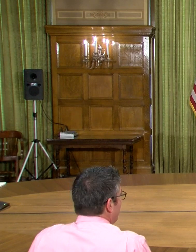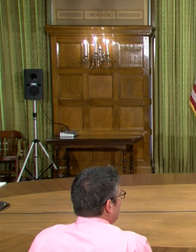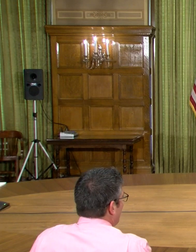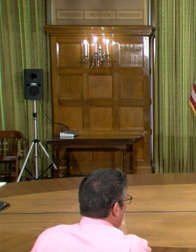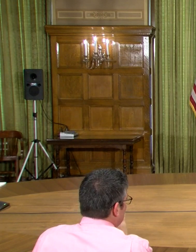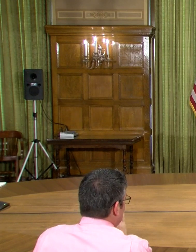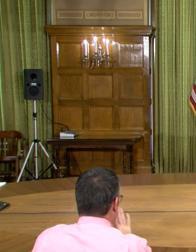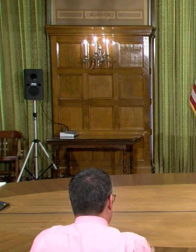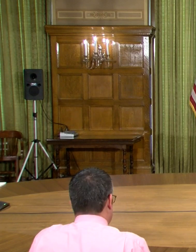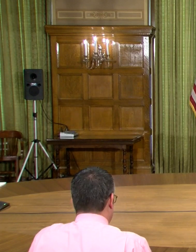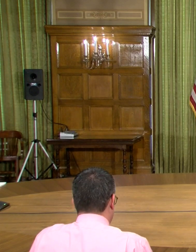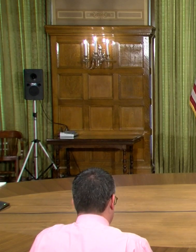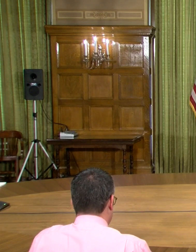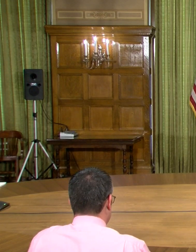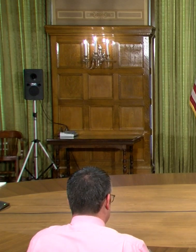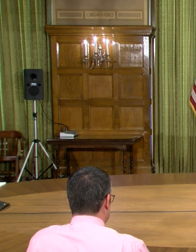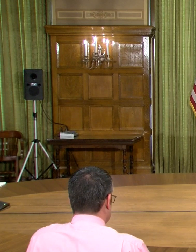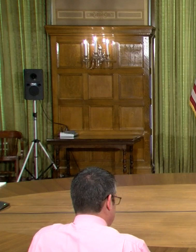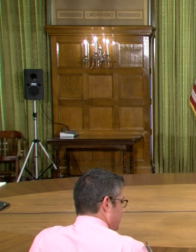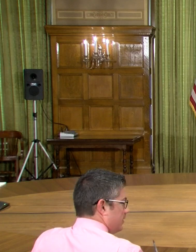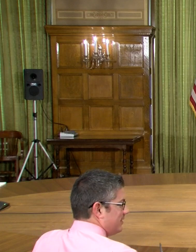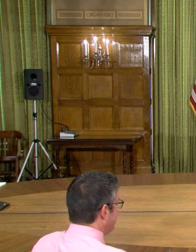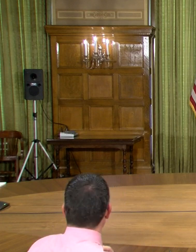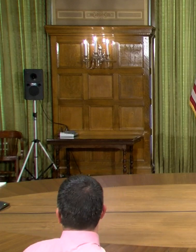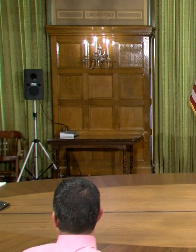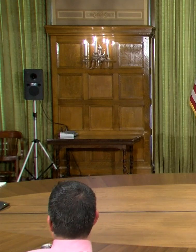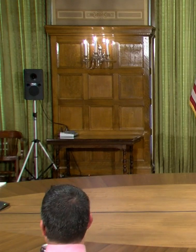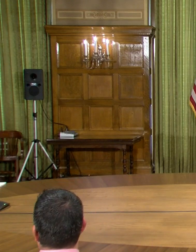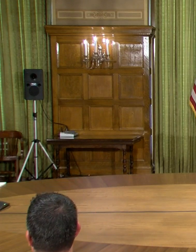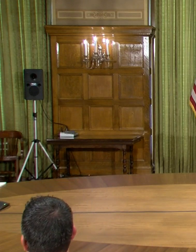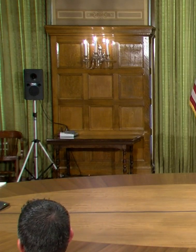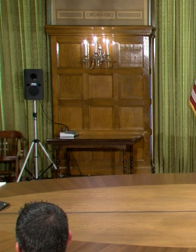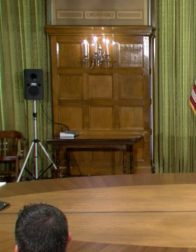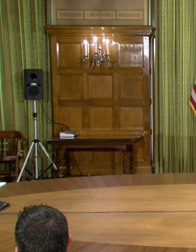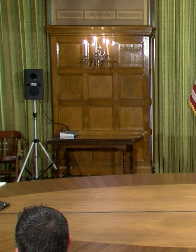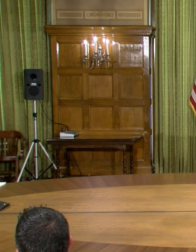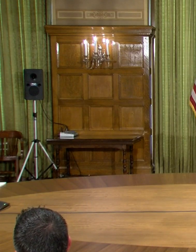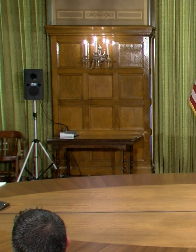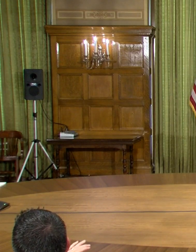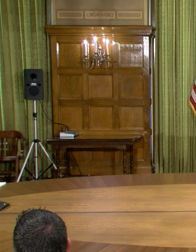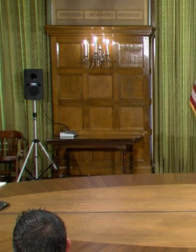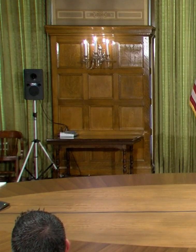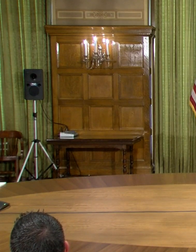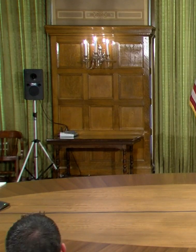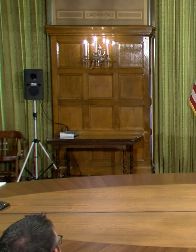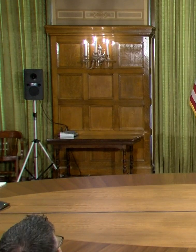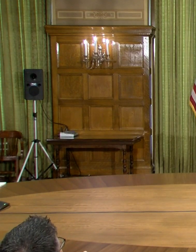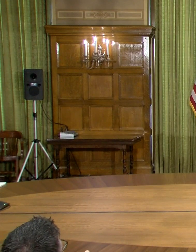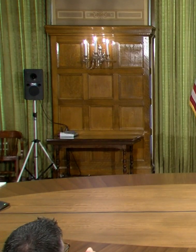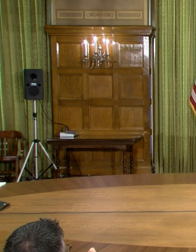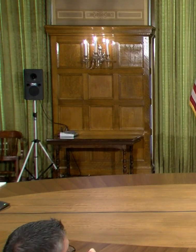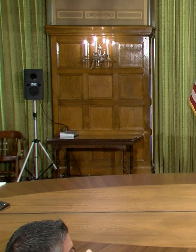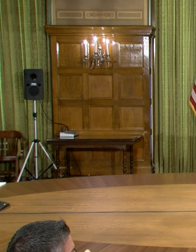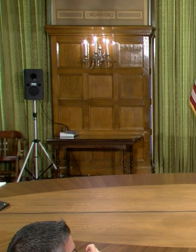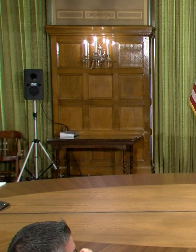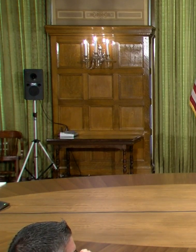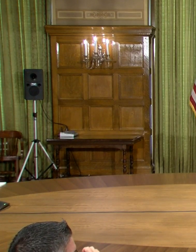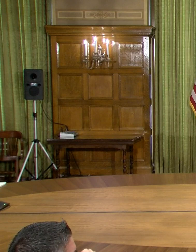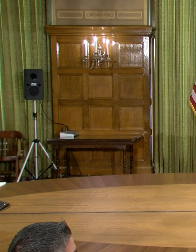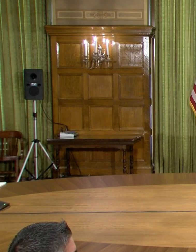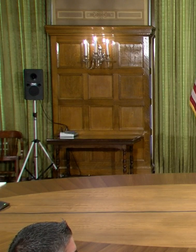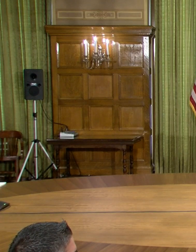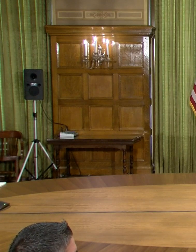Yeah, right. Or maybe you watch it online. It's not like we just get to have something like on either. We'll be back